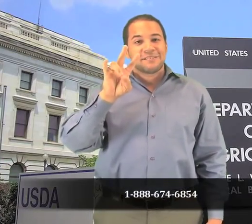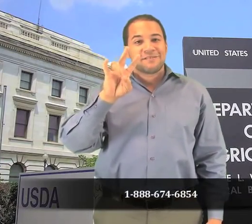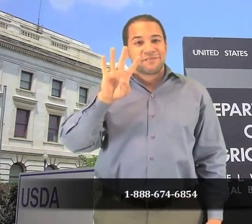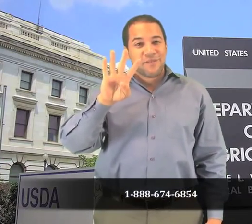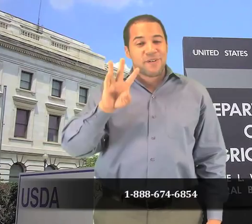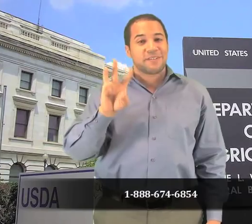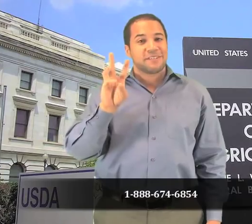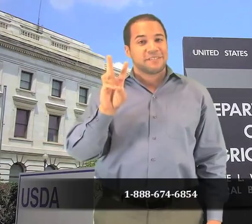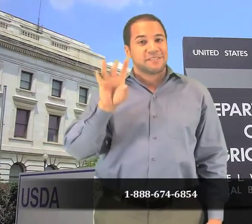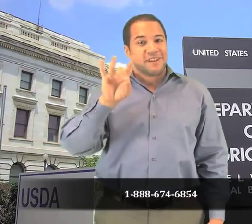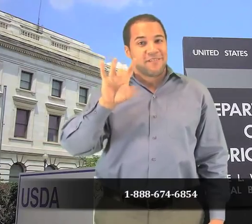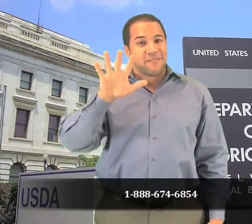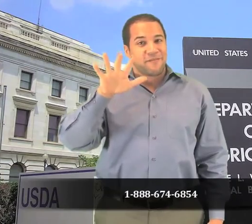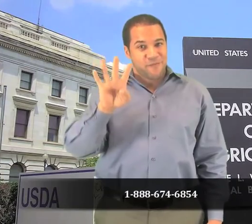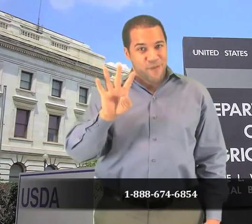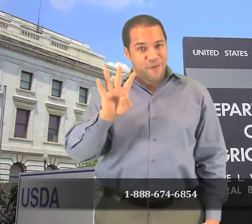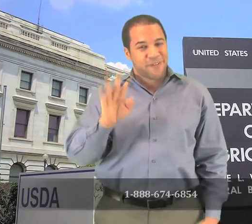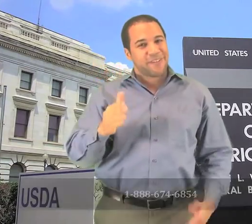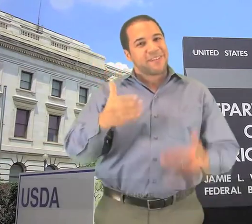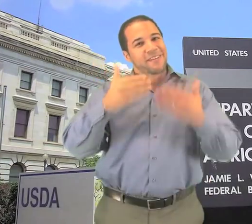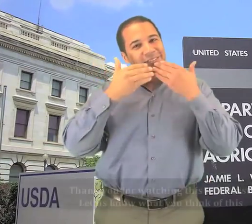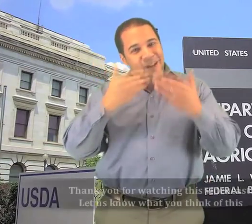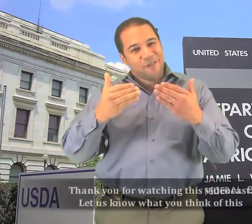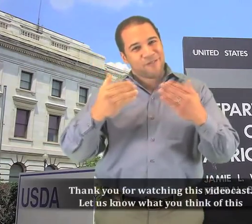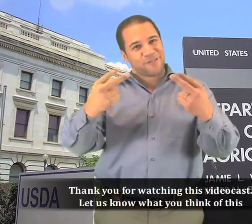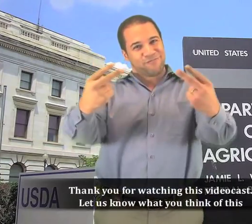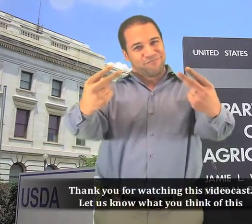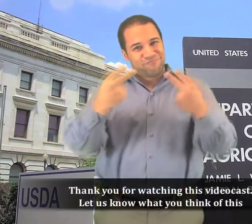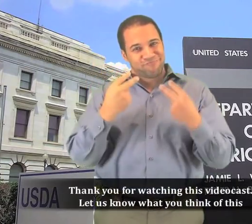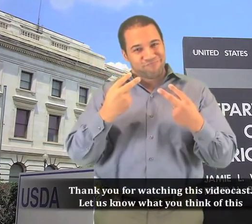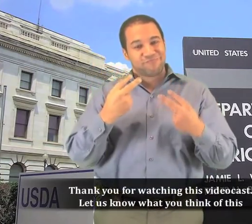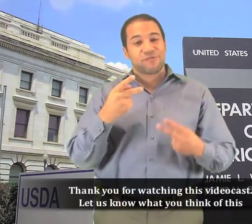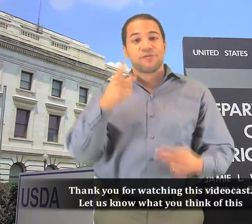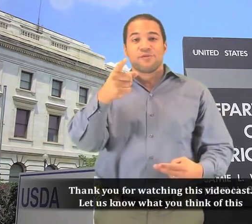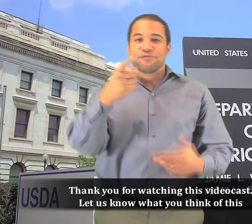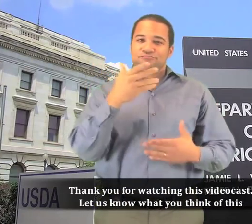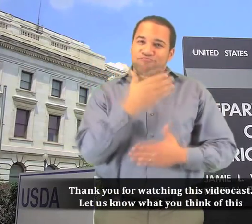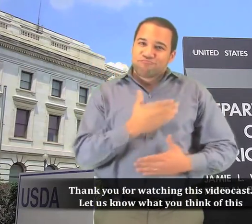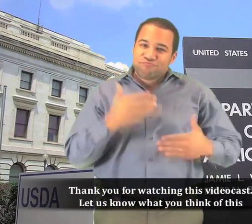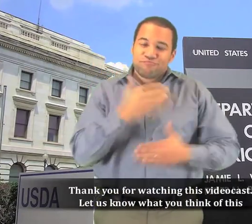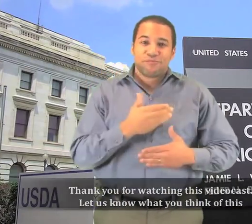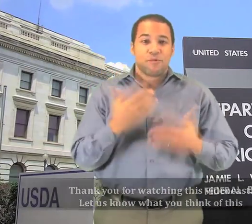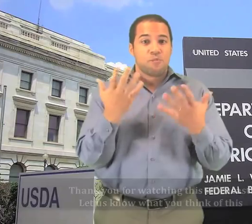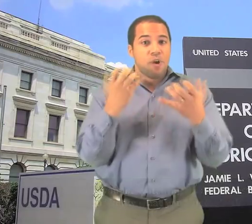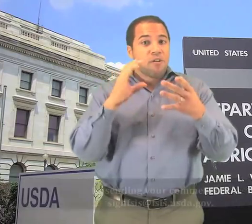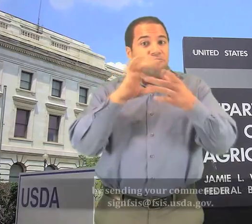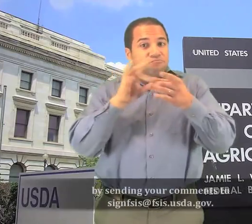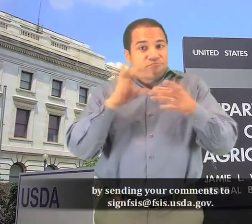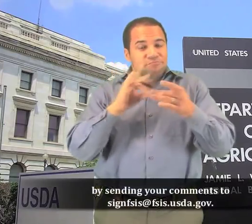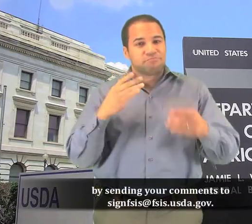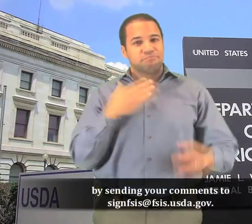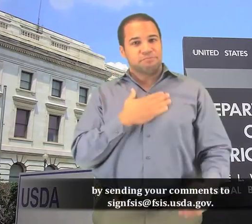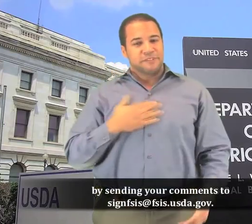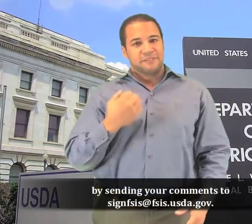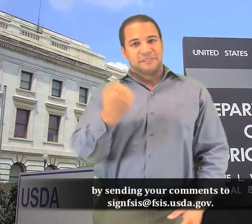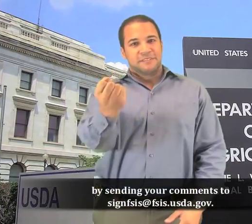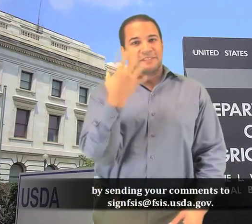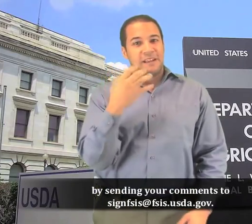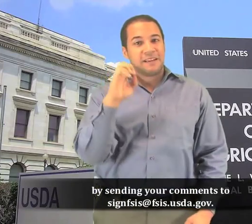-6854. Thank you for watching this videocast. Let us know what you think of this videocast by sending your